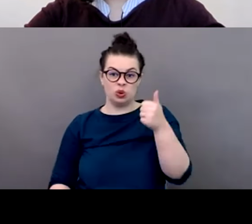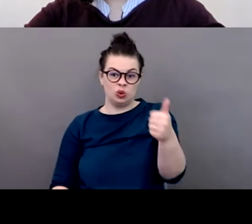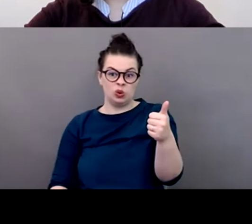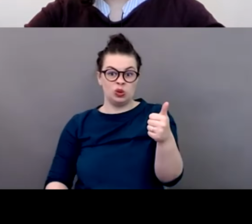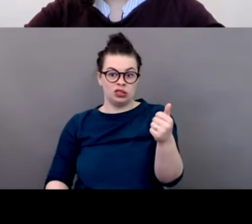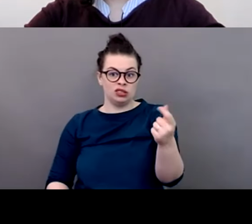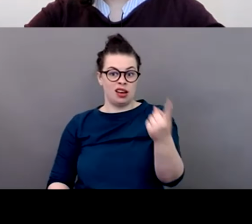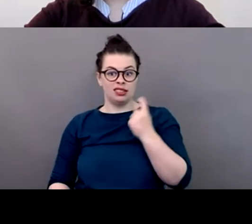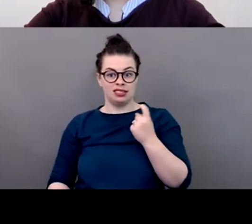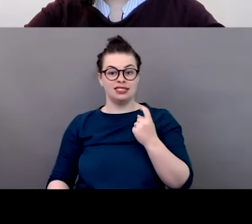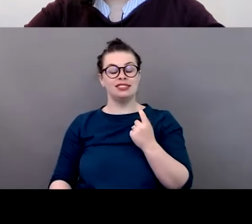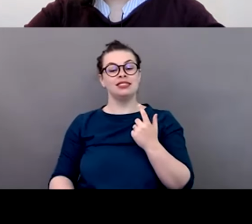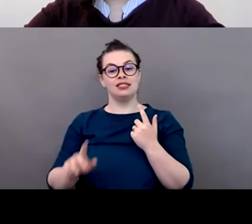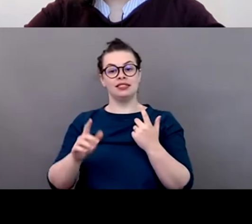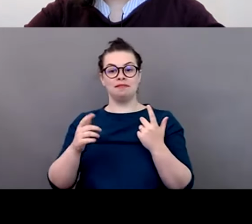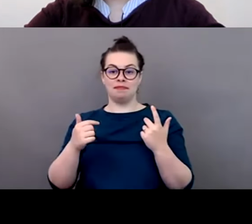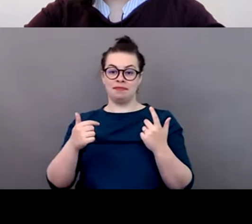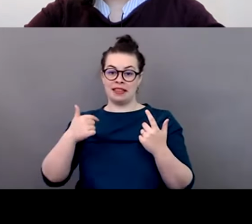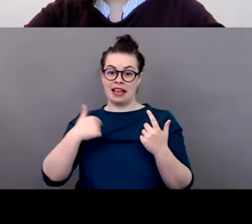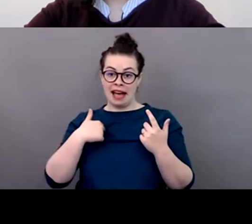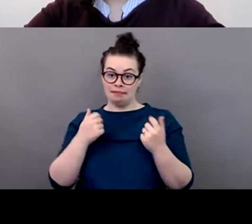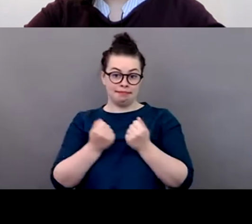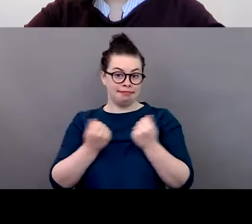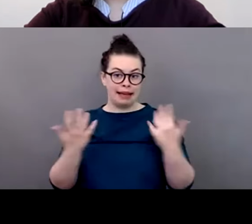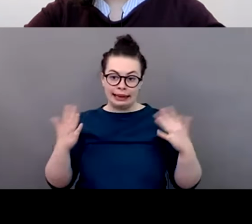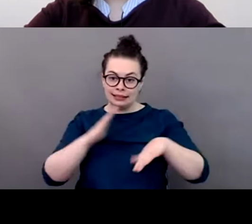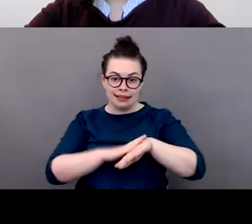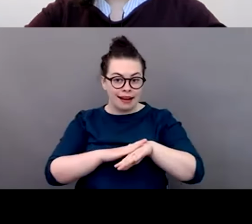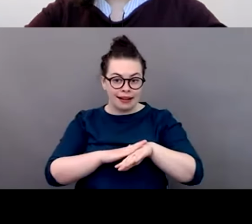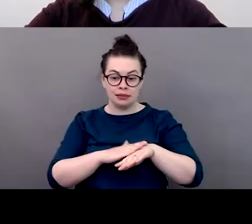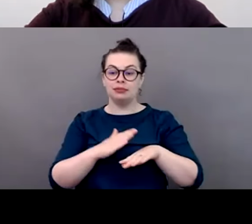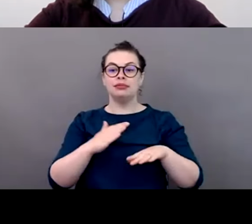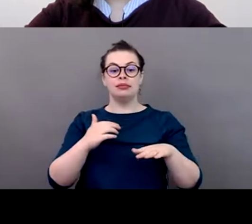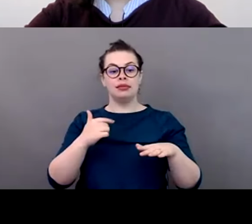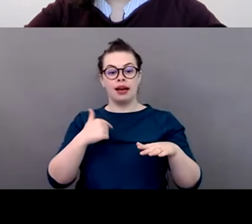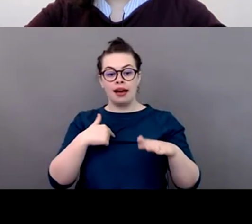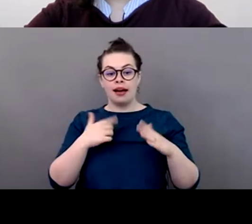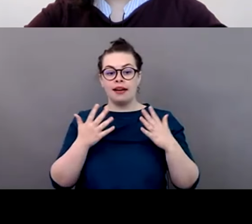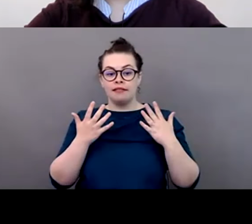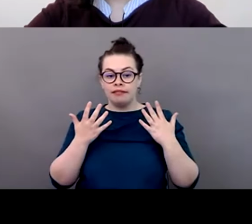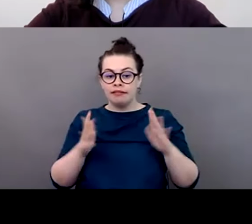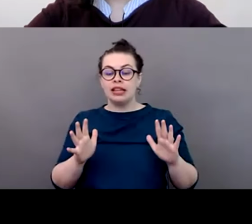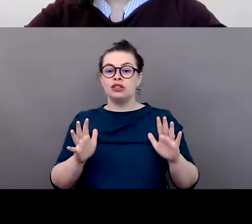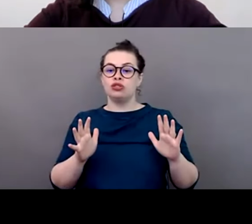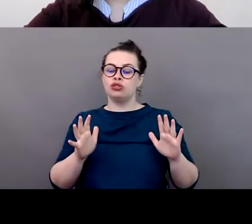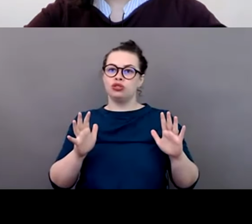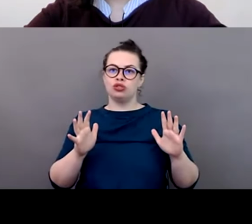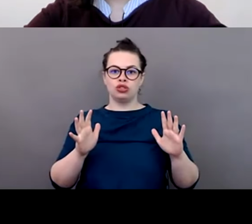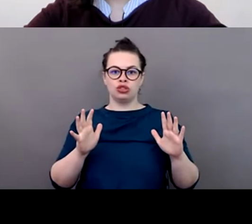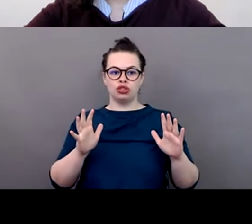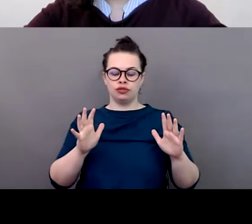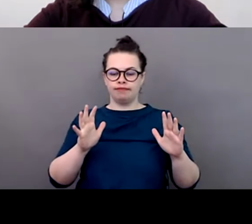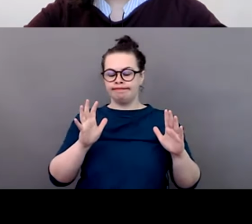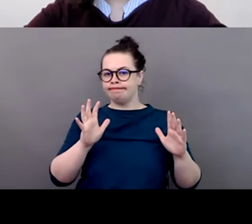have been in a situation many times where I wished I could be involved in something and I wasn't.